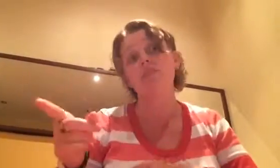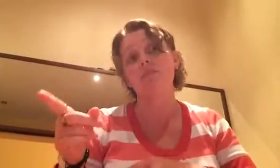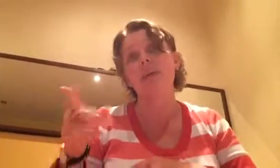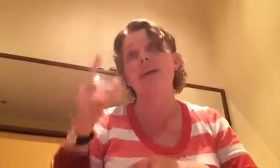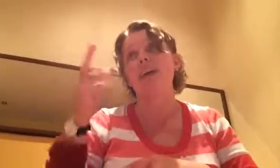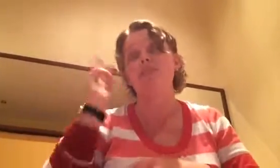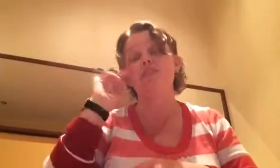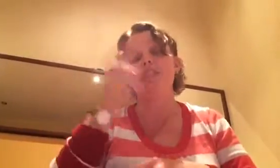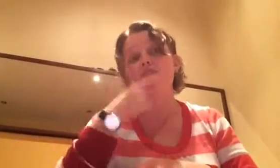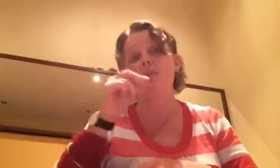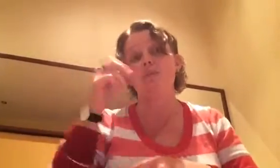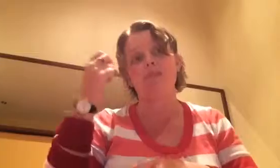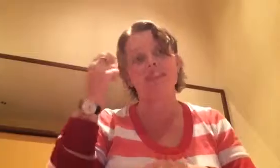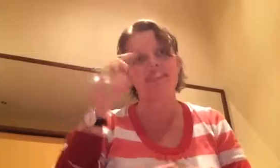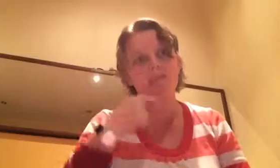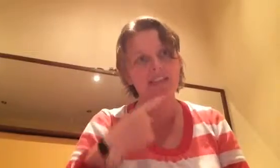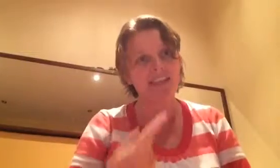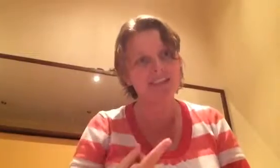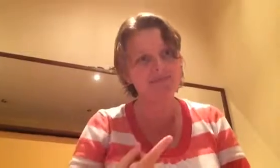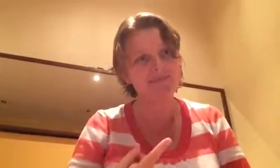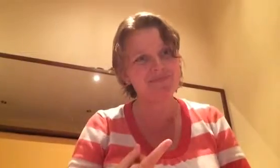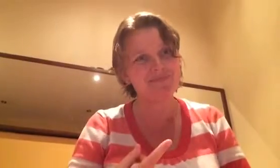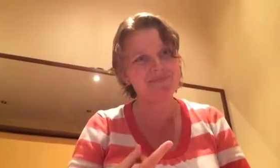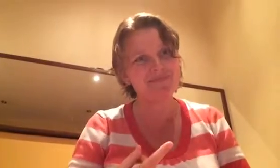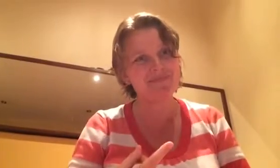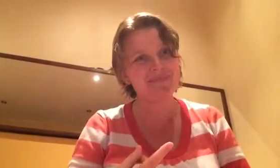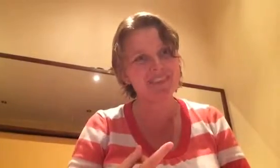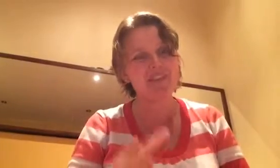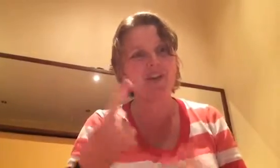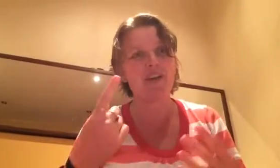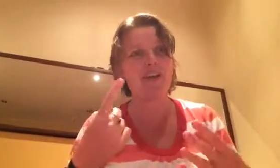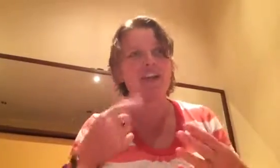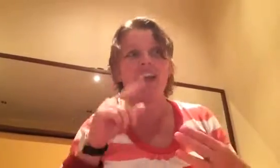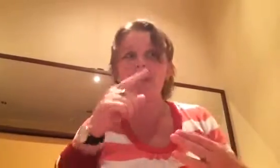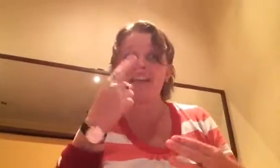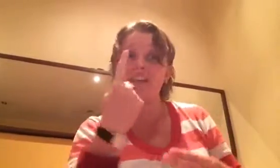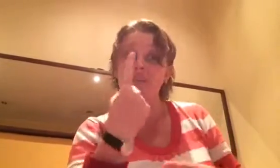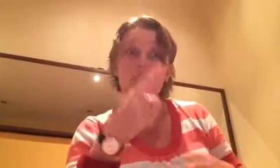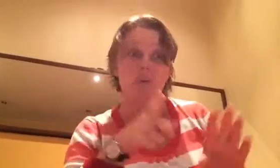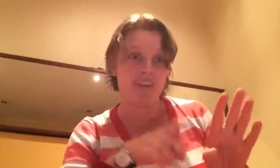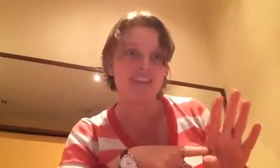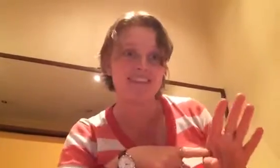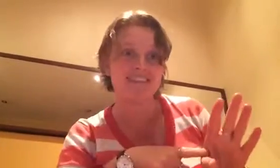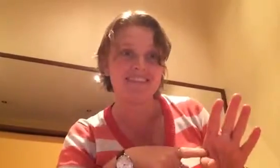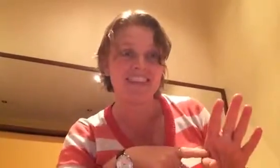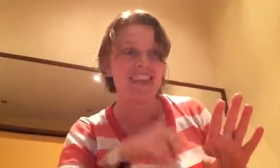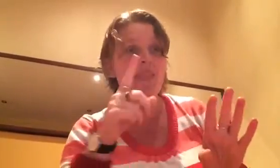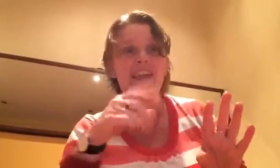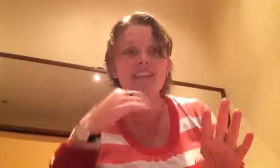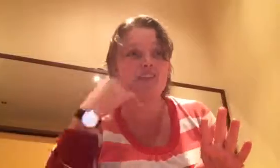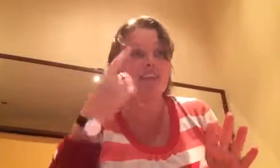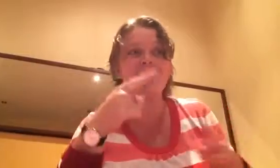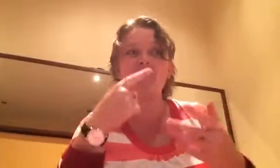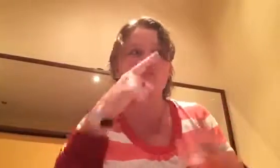them, and those deaf people can understand what they're saying. So, and that's after 1 year, and that's only for